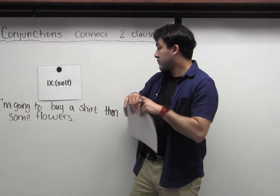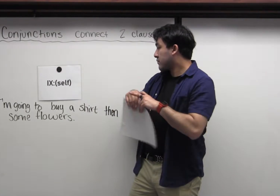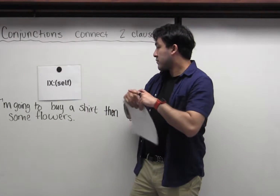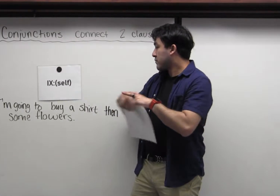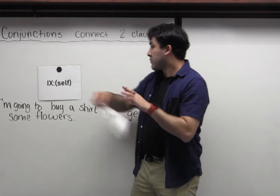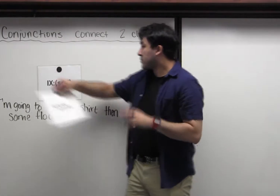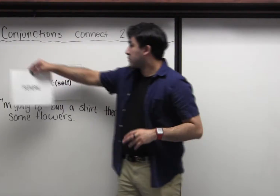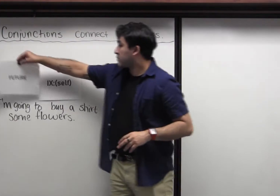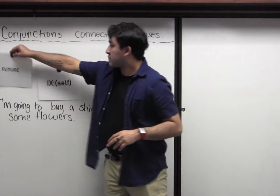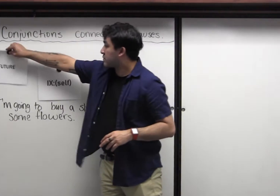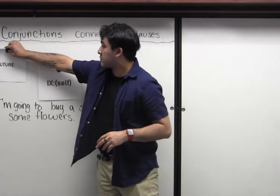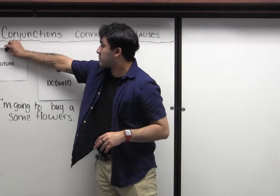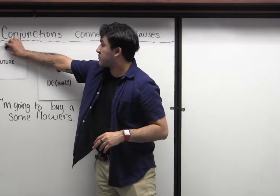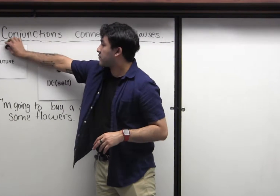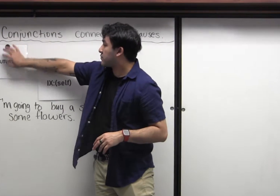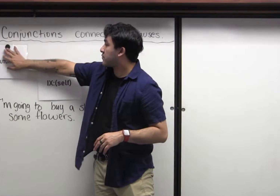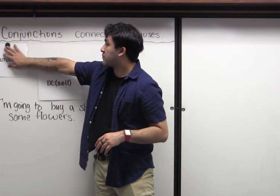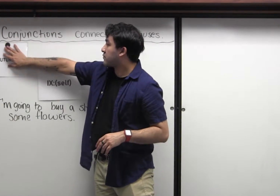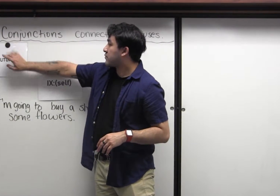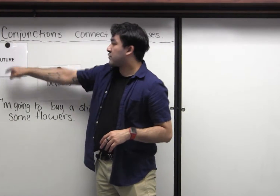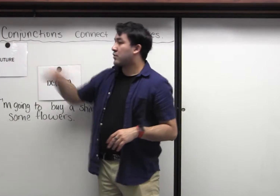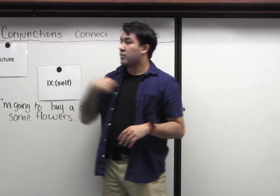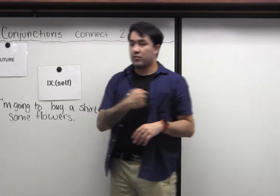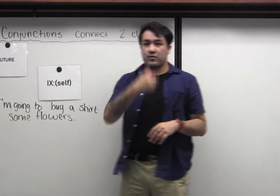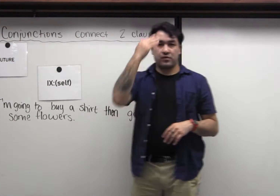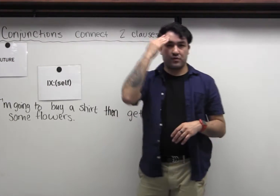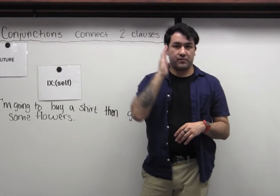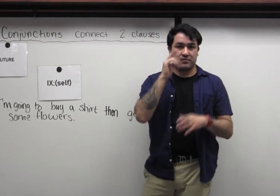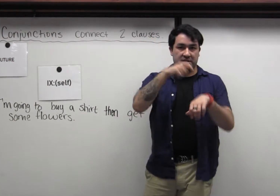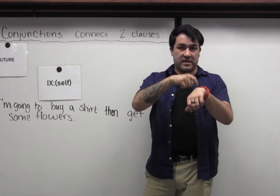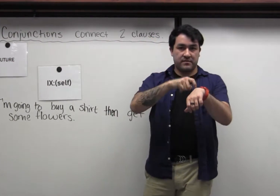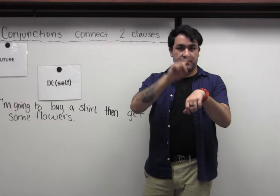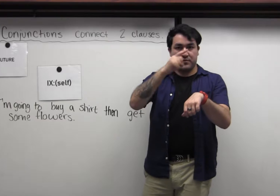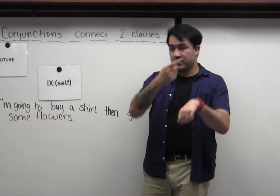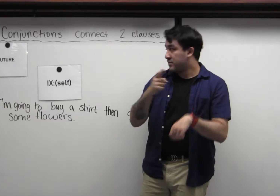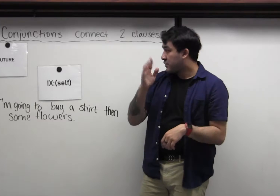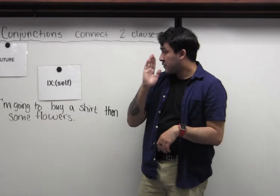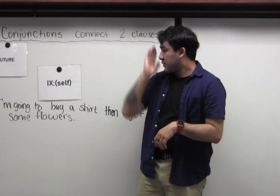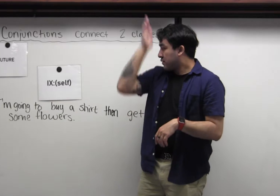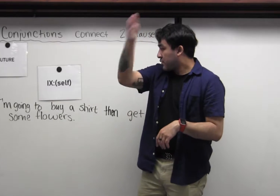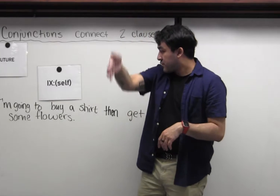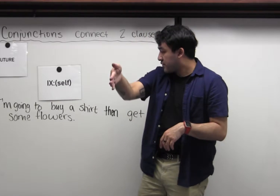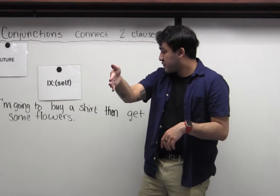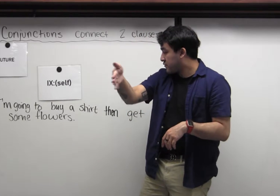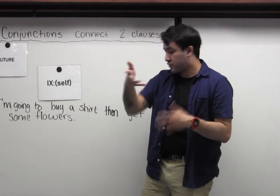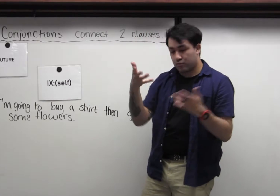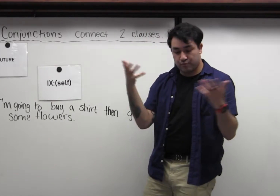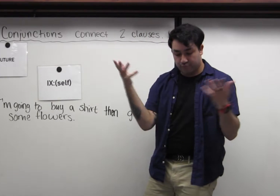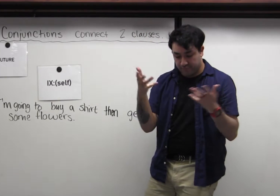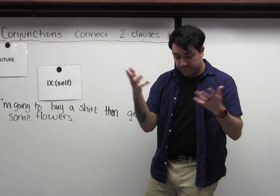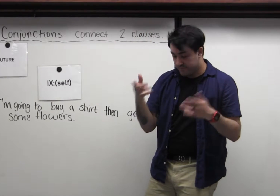we know future tense comes first, so let's just go ahead and put that first anyway. Right? We know time always comes first.